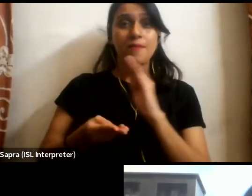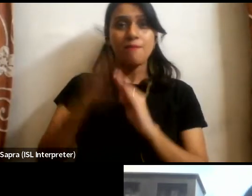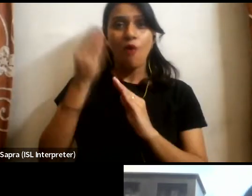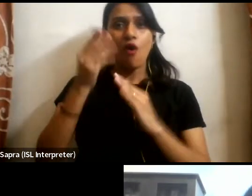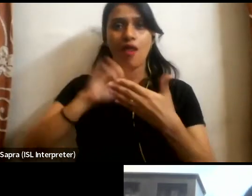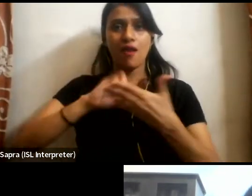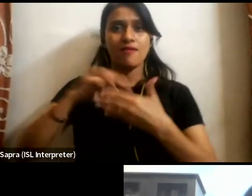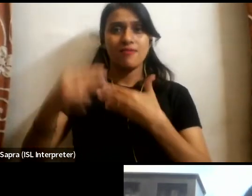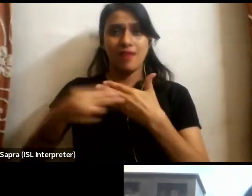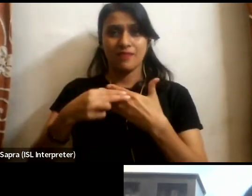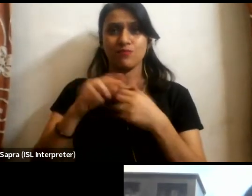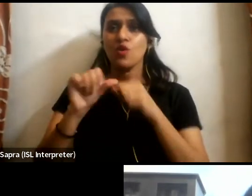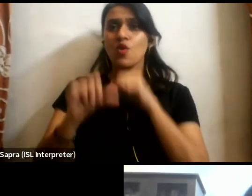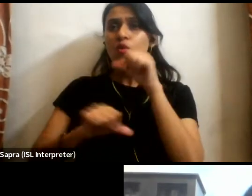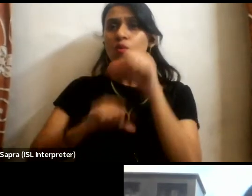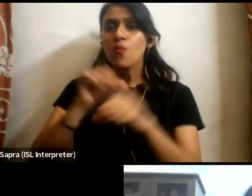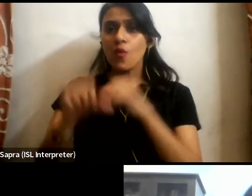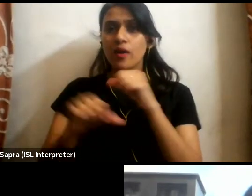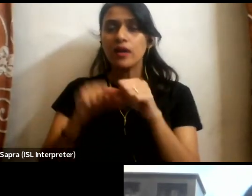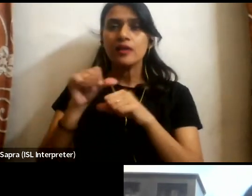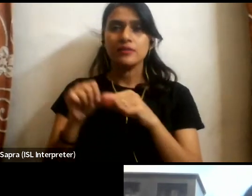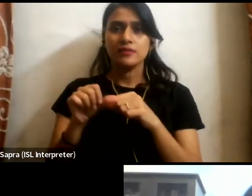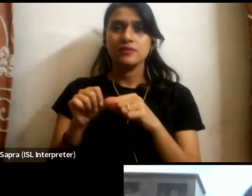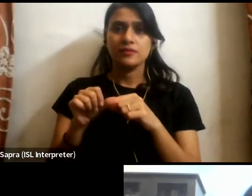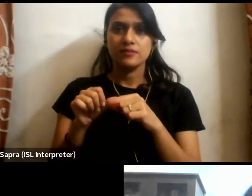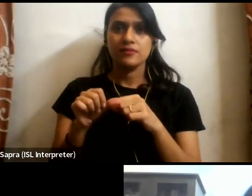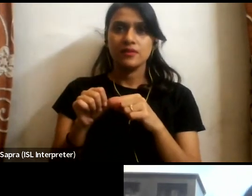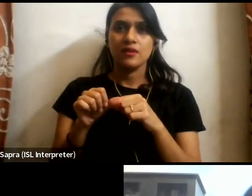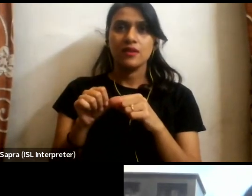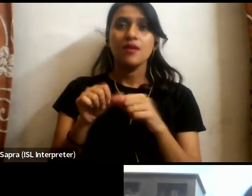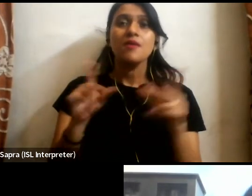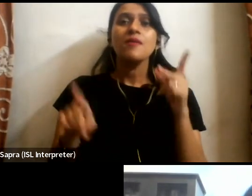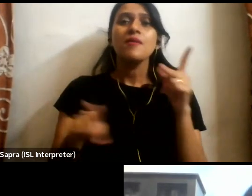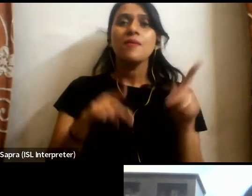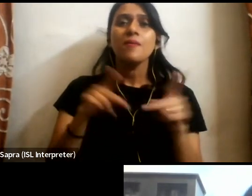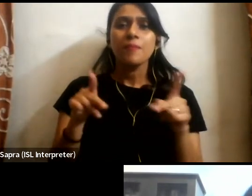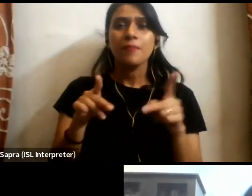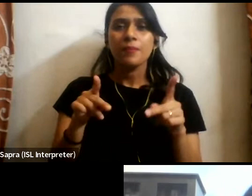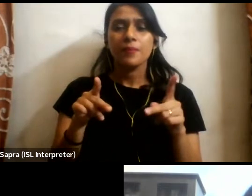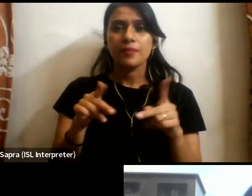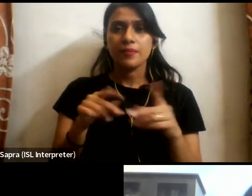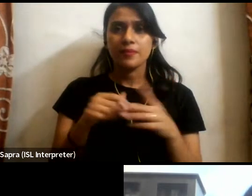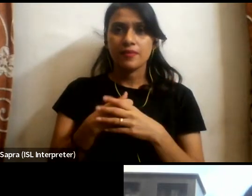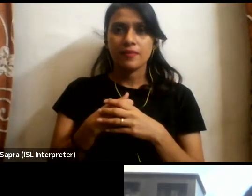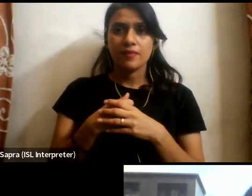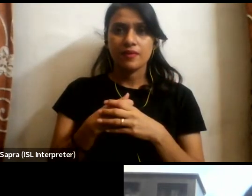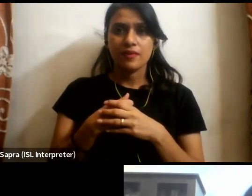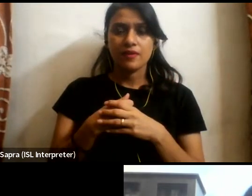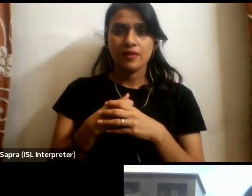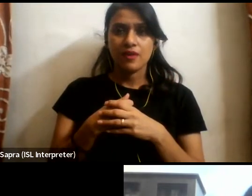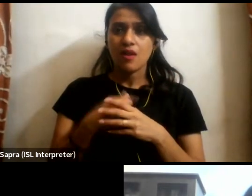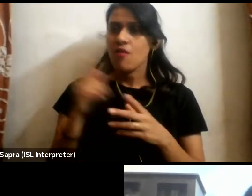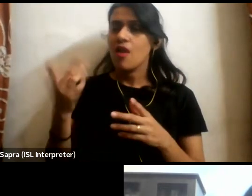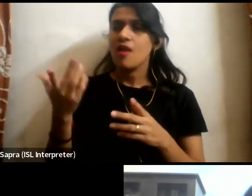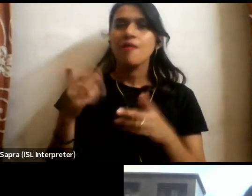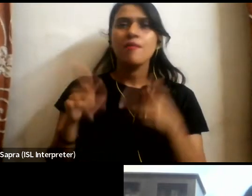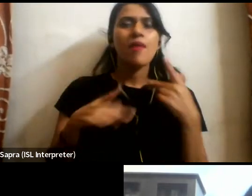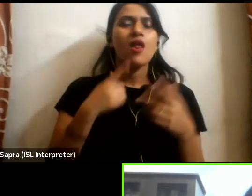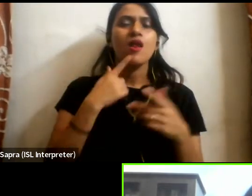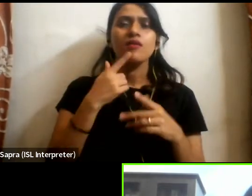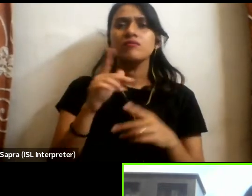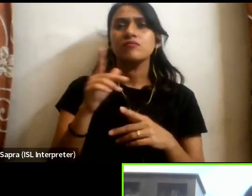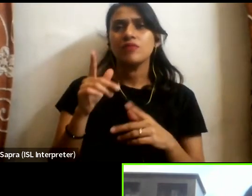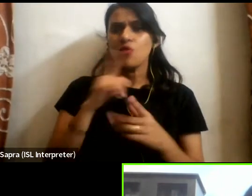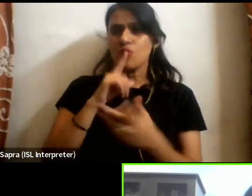appointments process, then people will not apply. The best kind of candidates will not apply. And